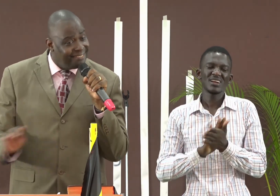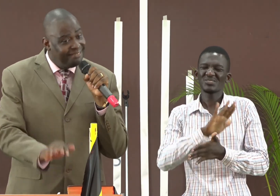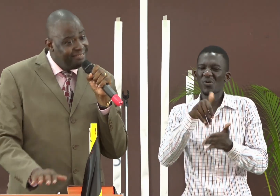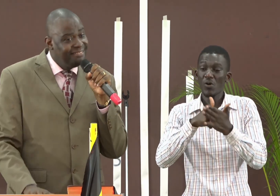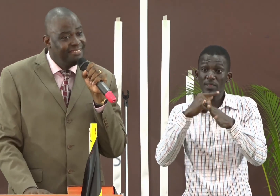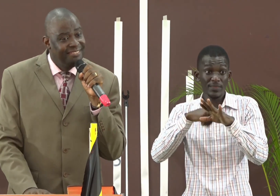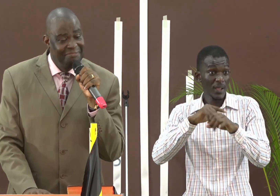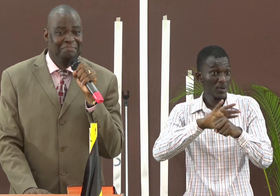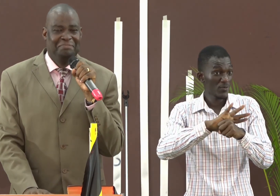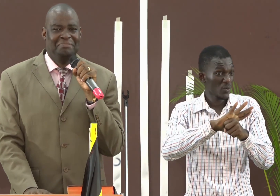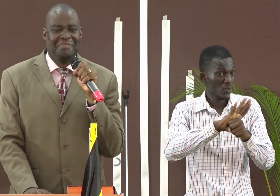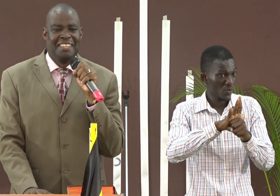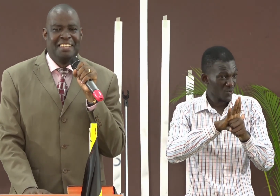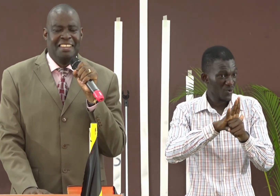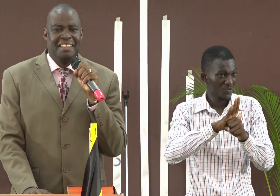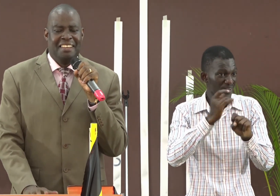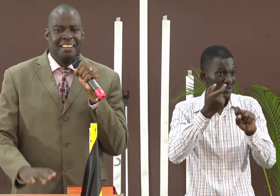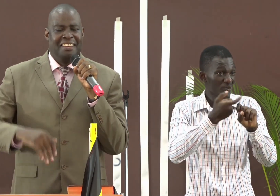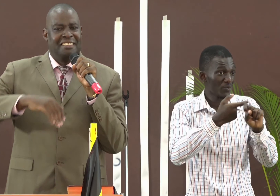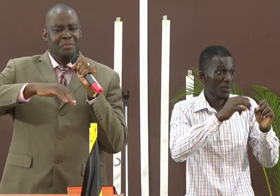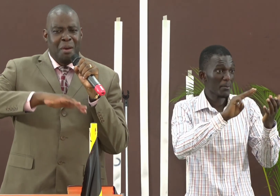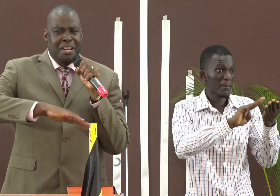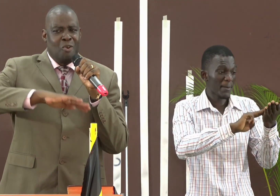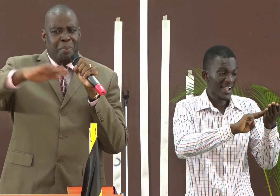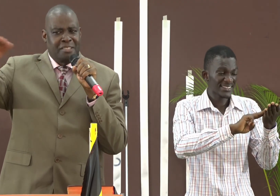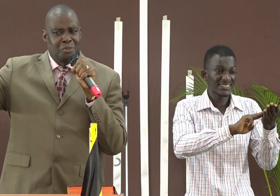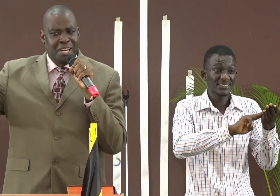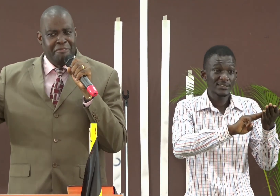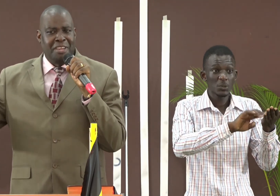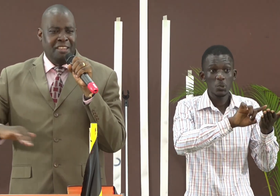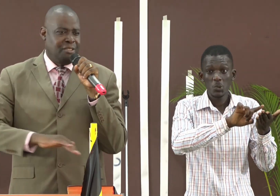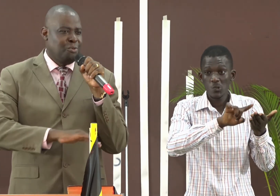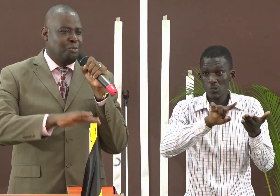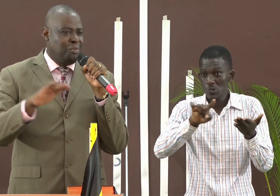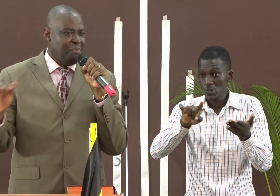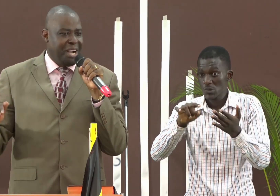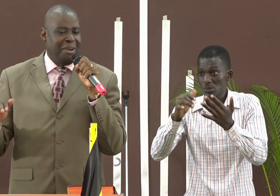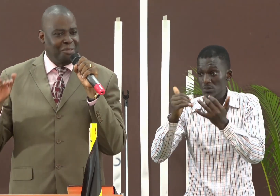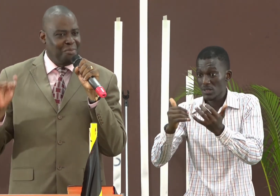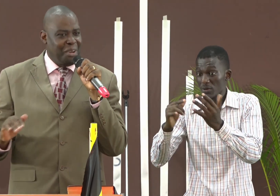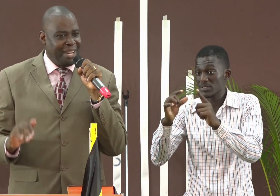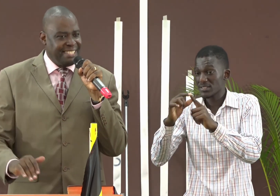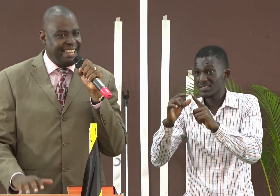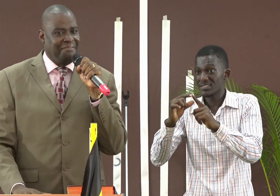Lord. And even through all that season of the COVID period, that